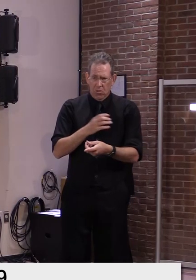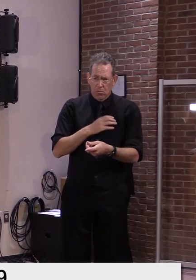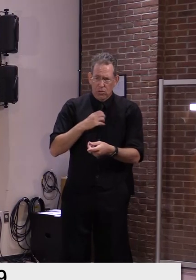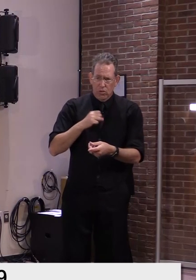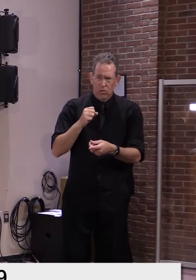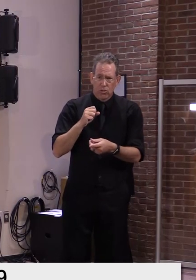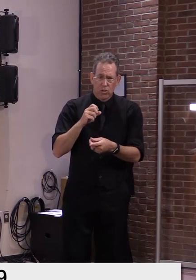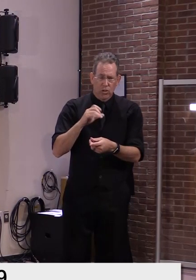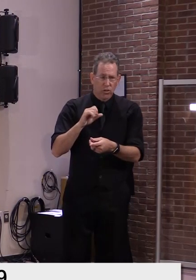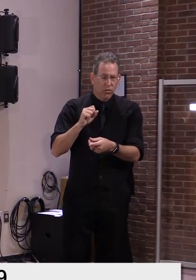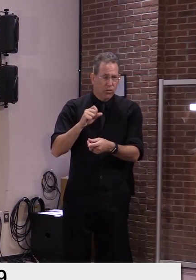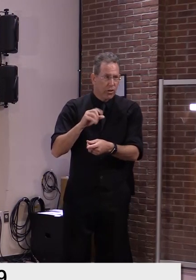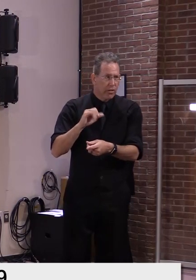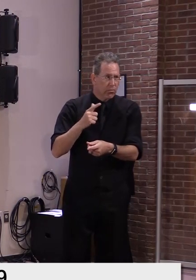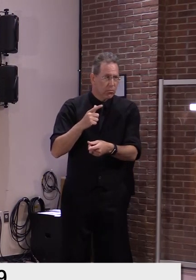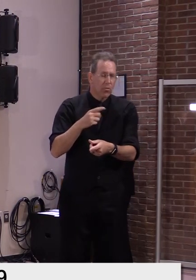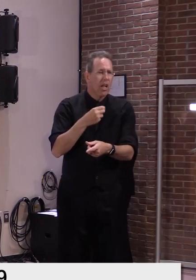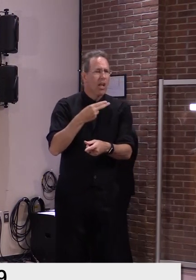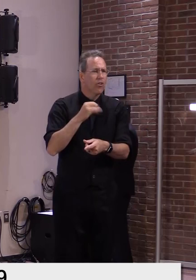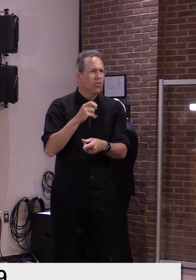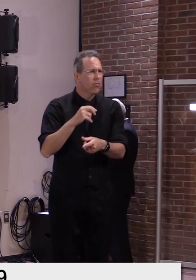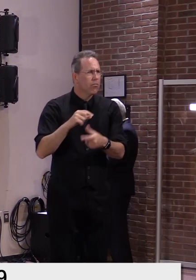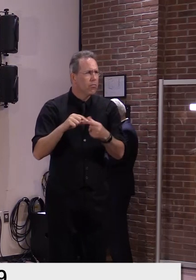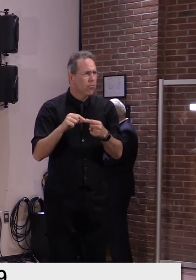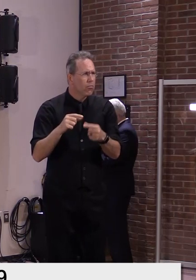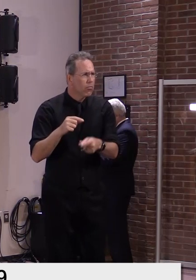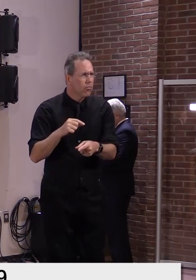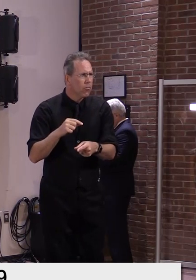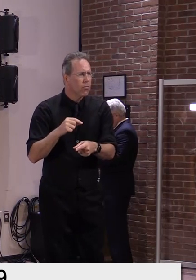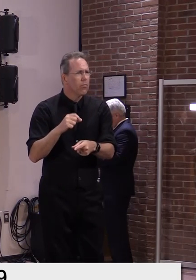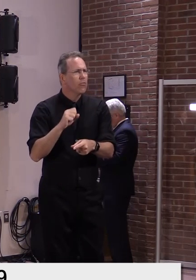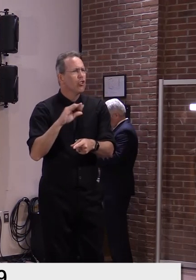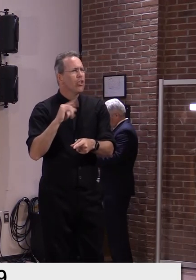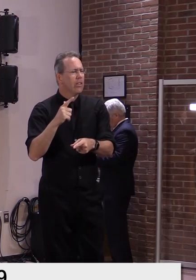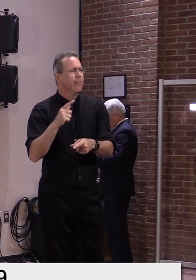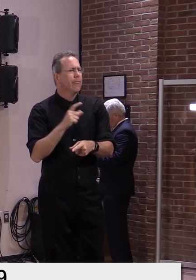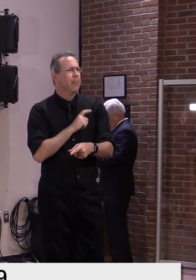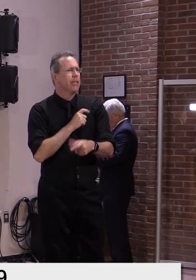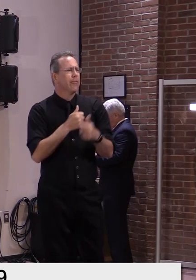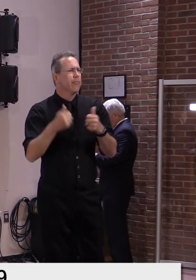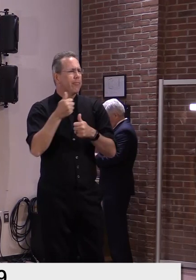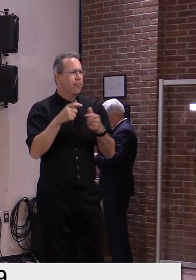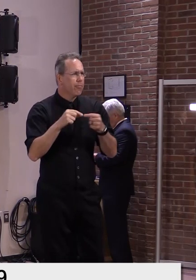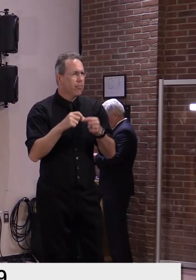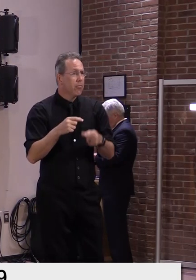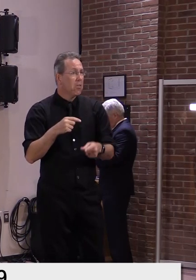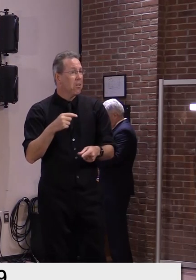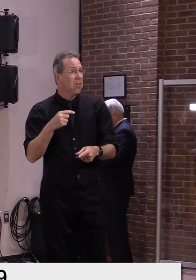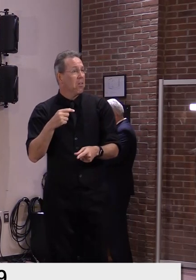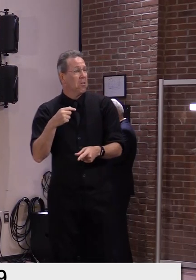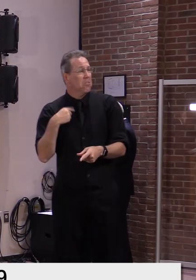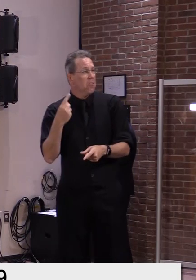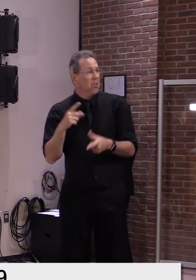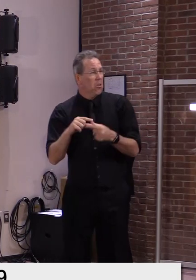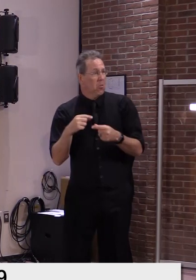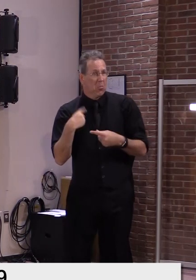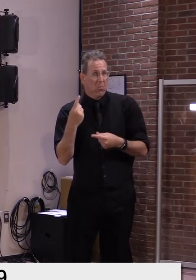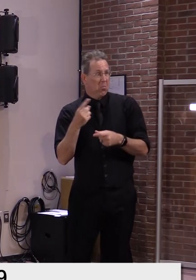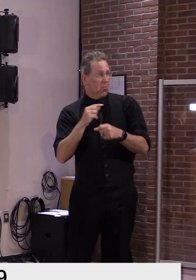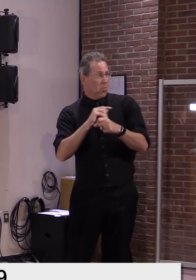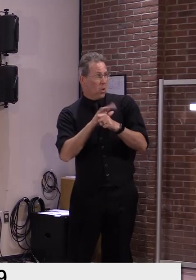Governor. There aren't any substantive restrictions on enforcement and other activity at this point.